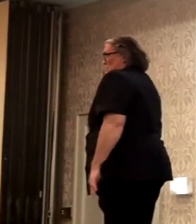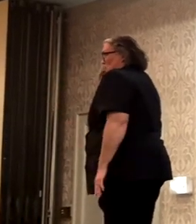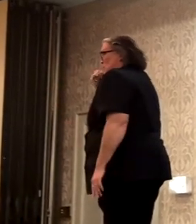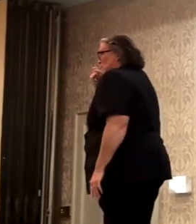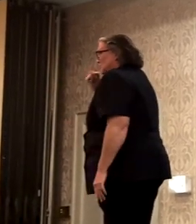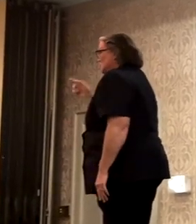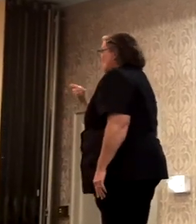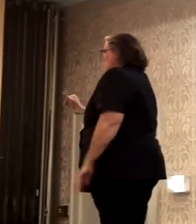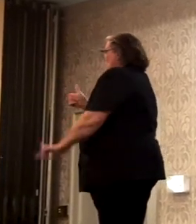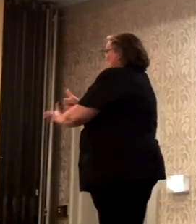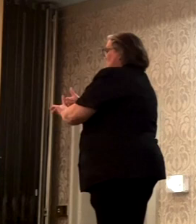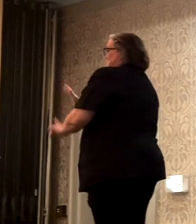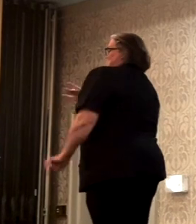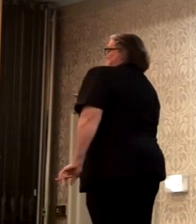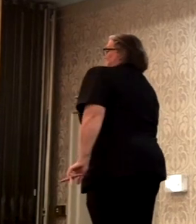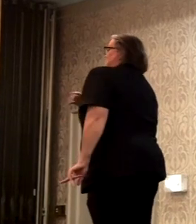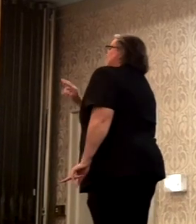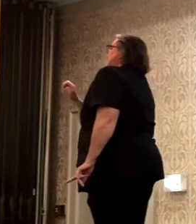was Nettie Vogel.